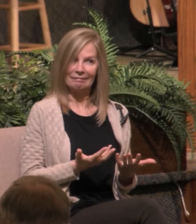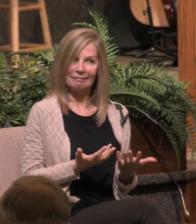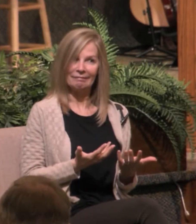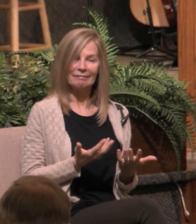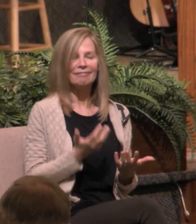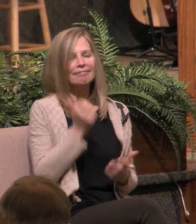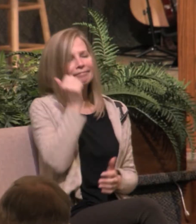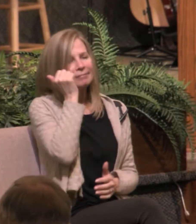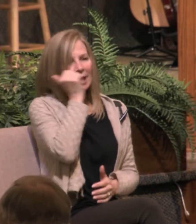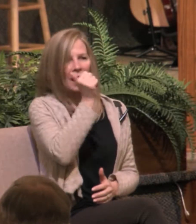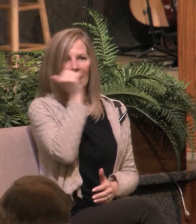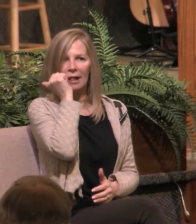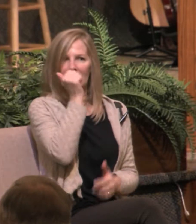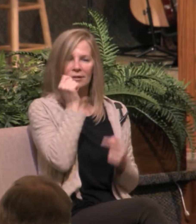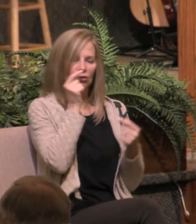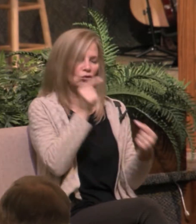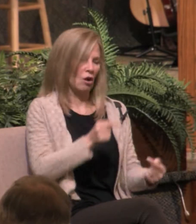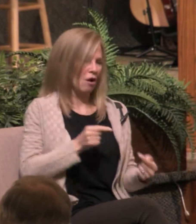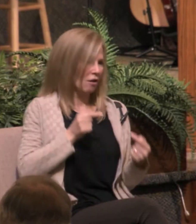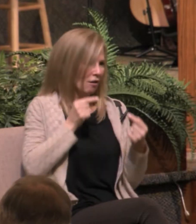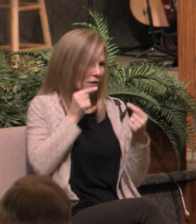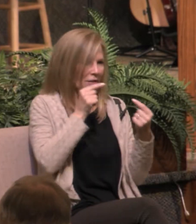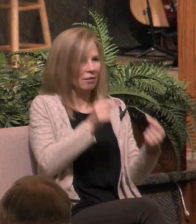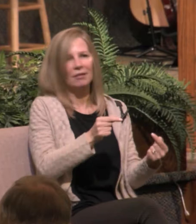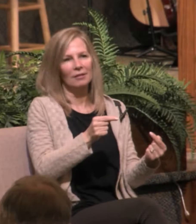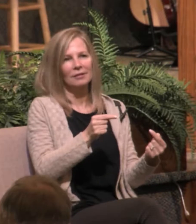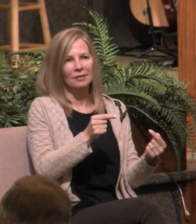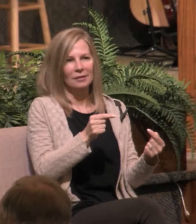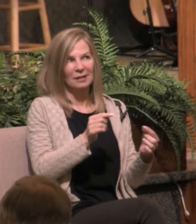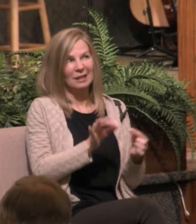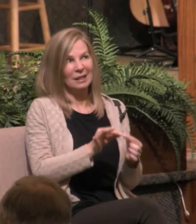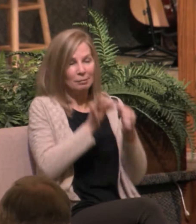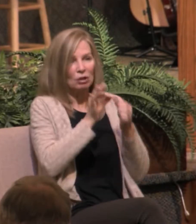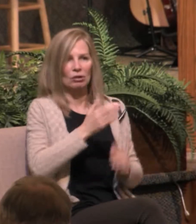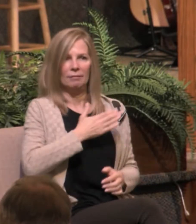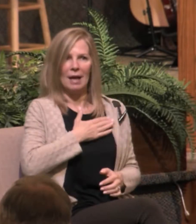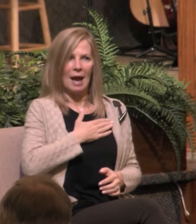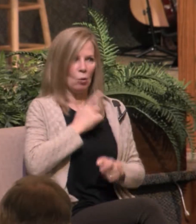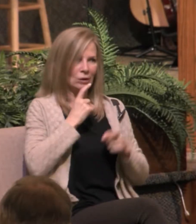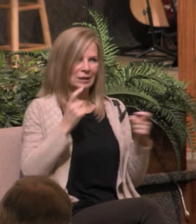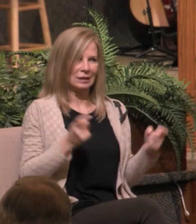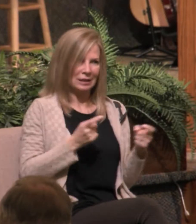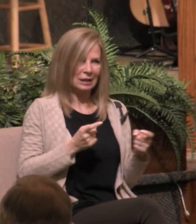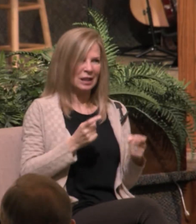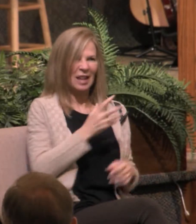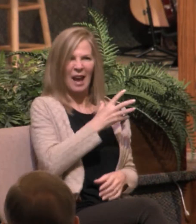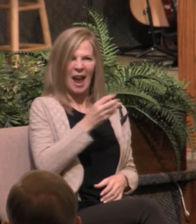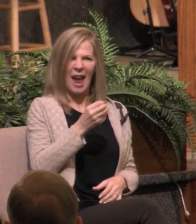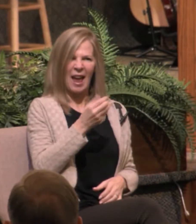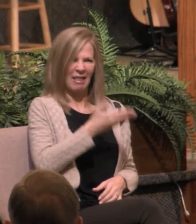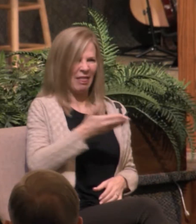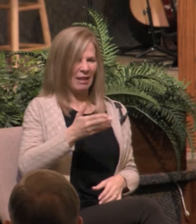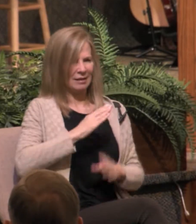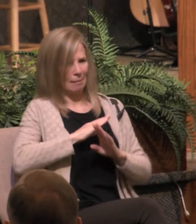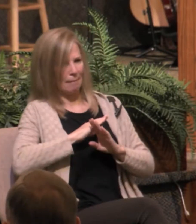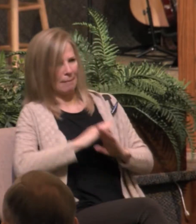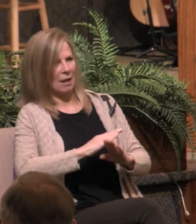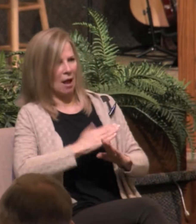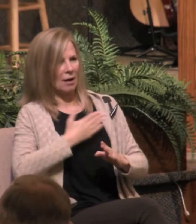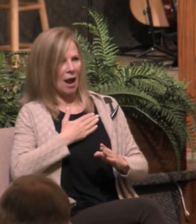are the daily struggles against sin and against the things that hinder our walk with the